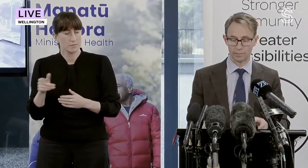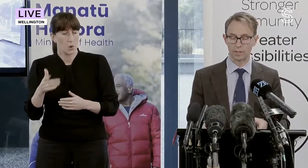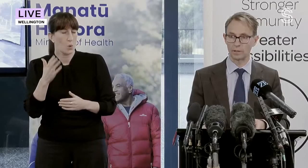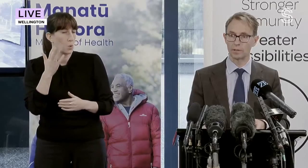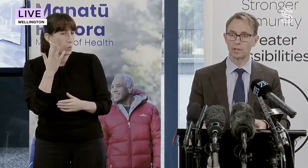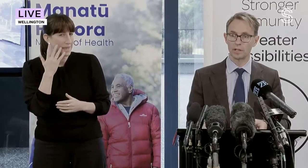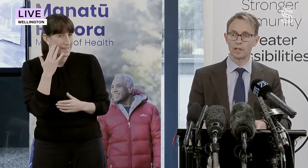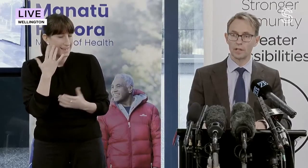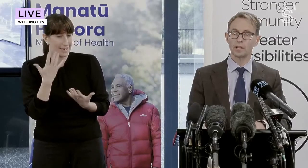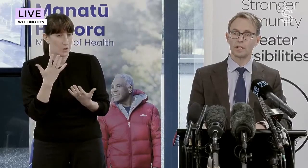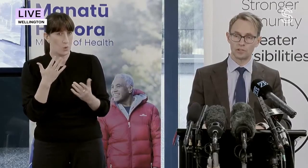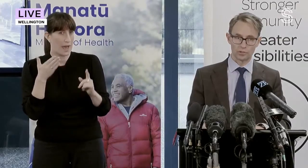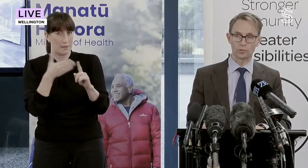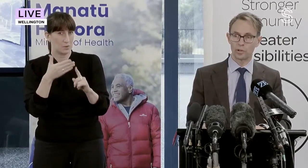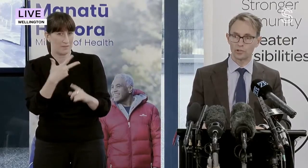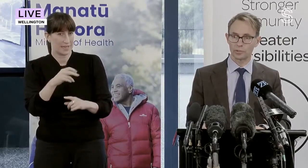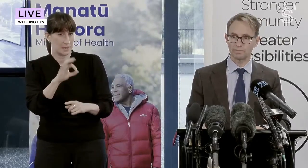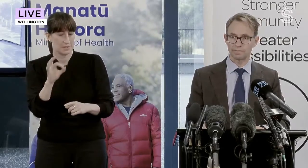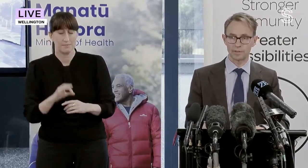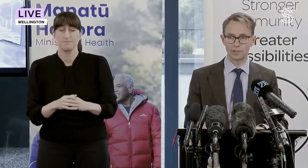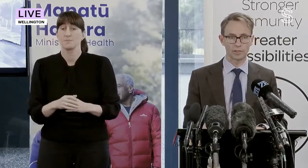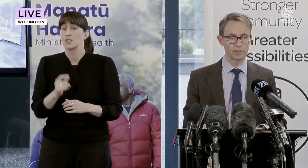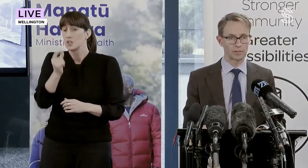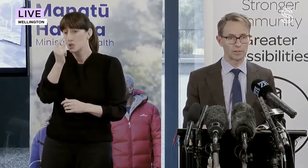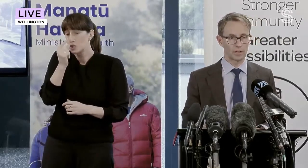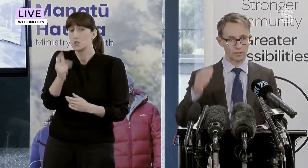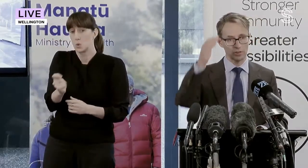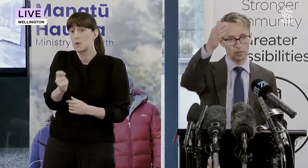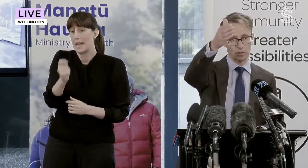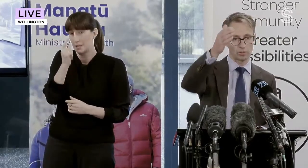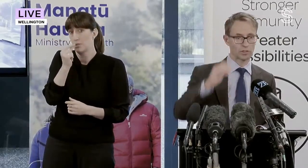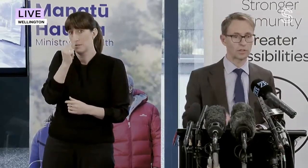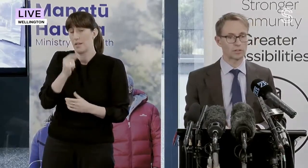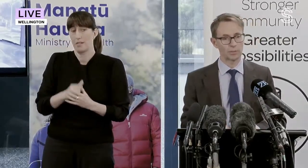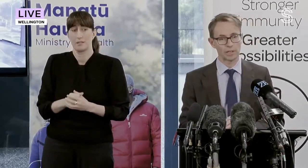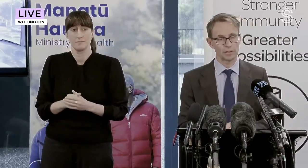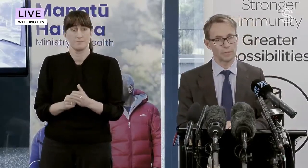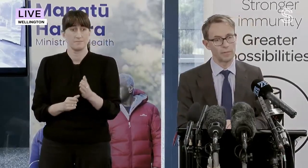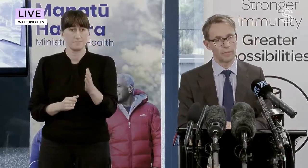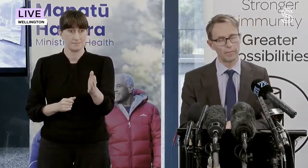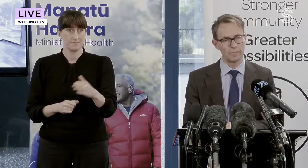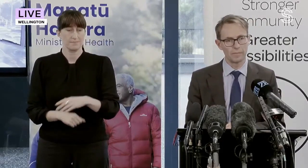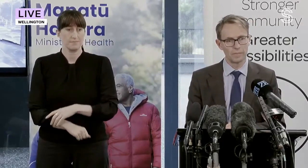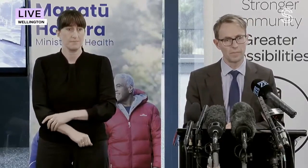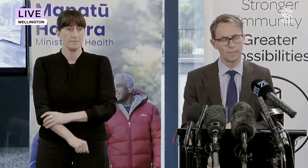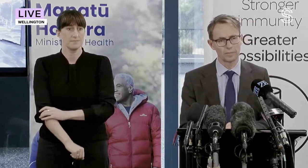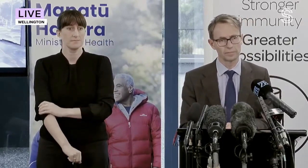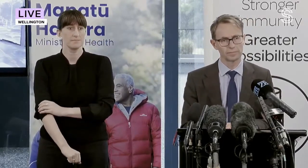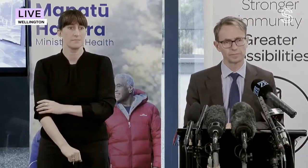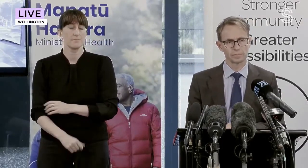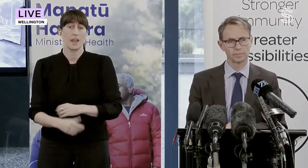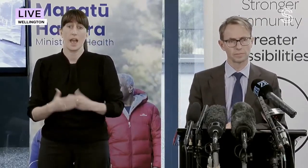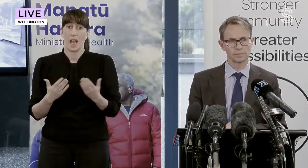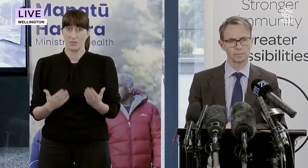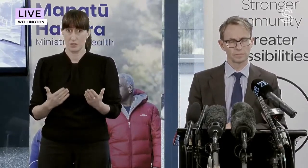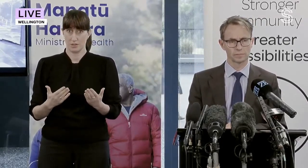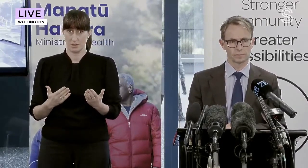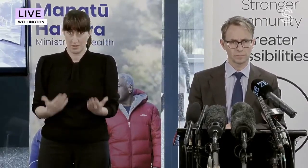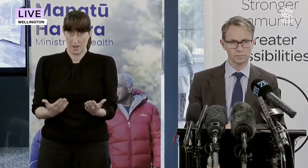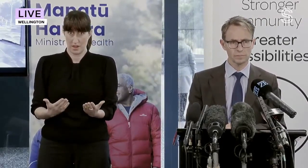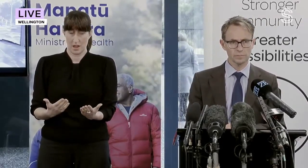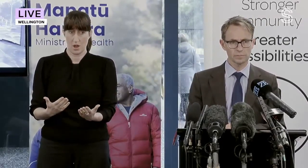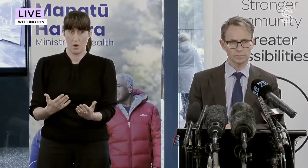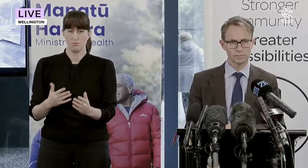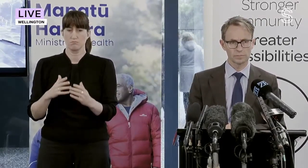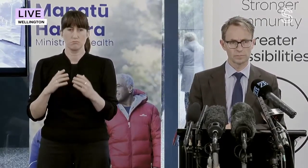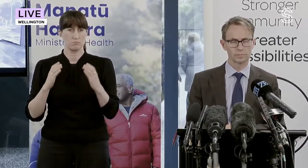those councils you haven't issued a directive yet. As soon as possible. Yes. I'll just go down. Thank you. Where are we seeing the most pressure at the moment in terms of winter illness?